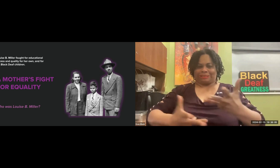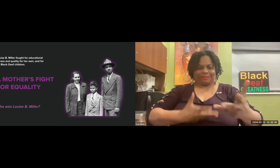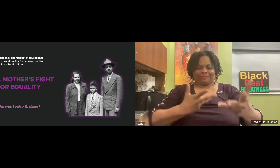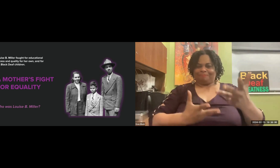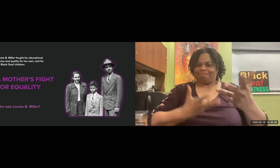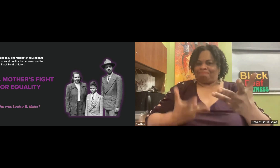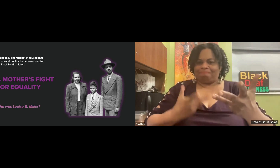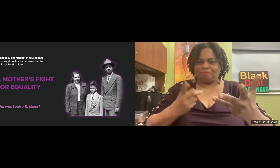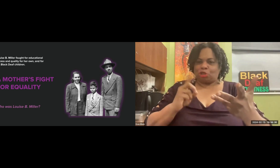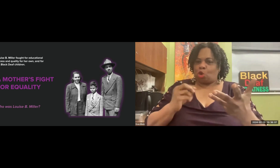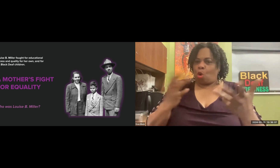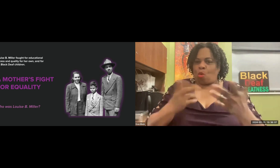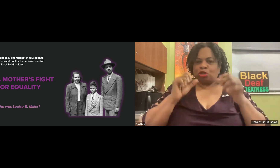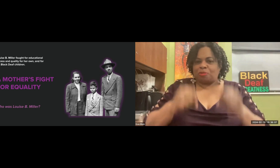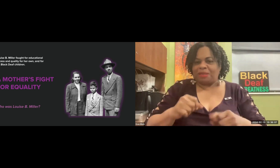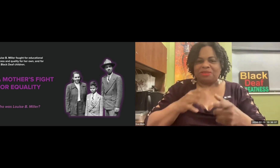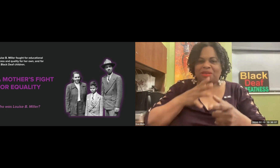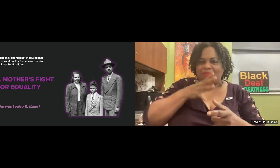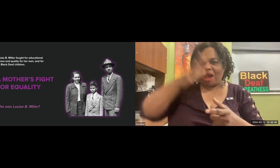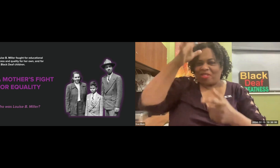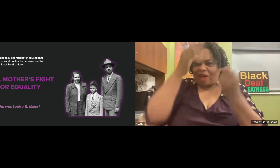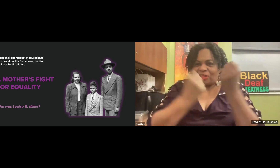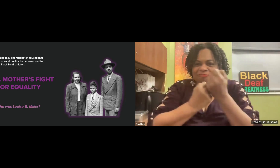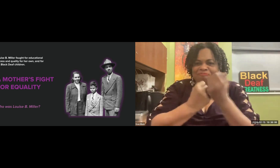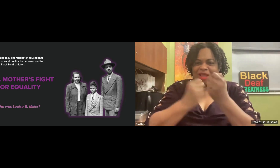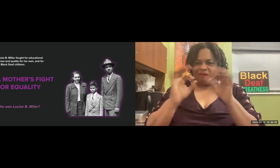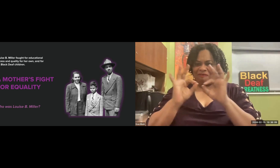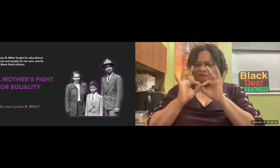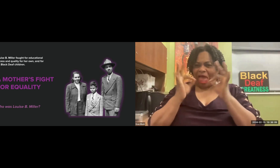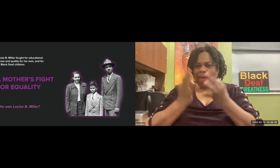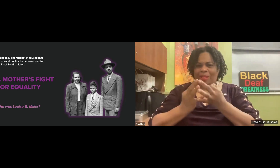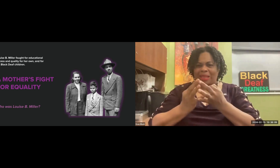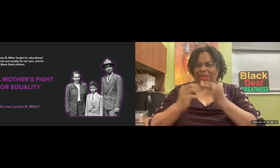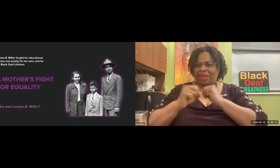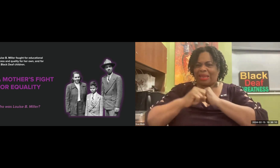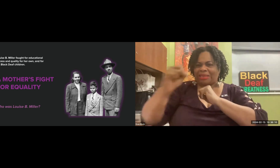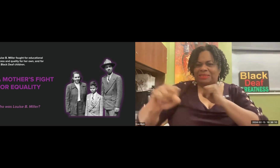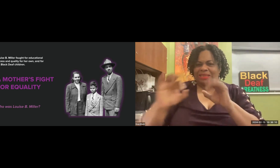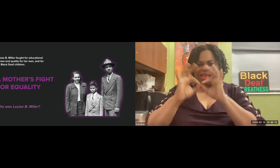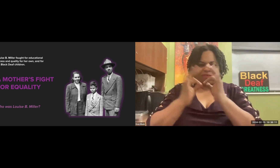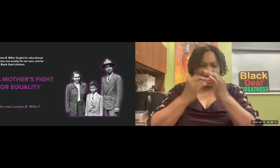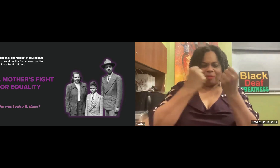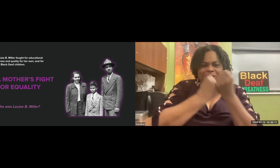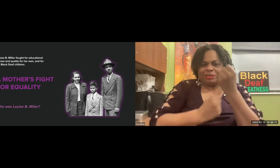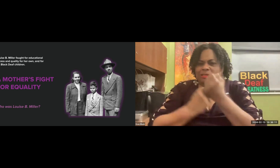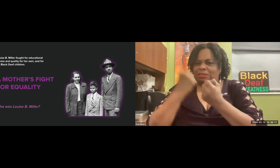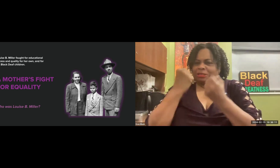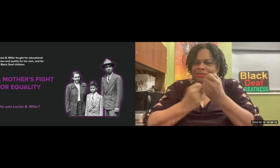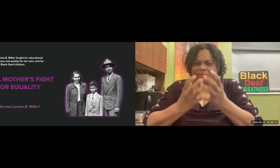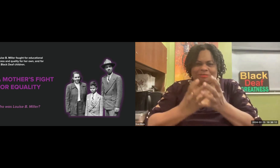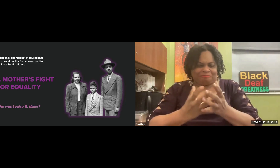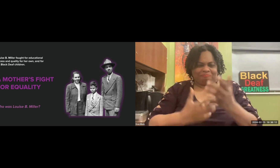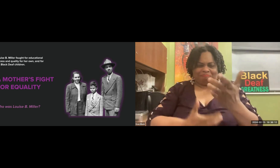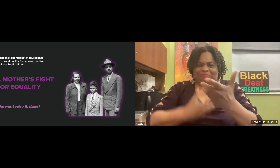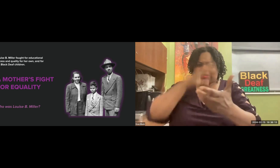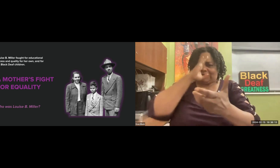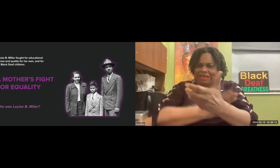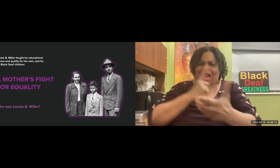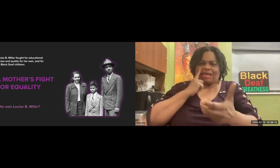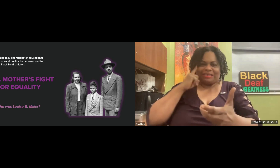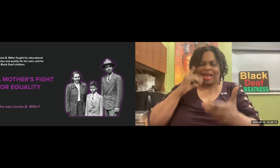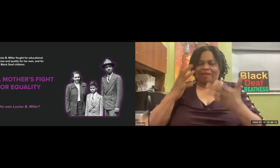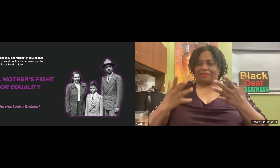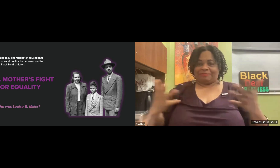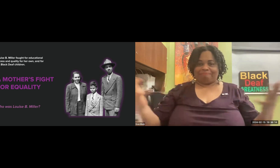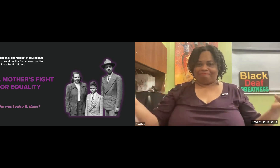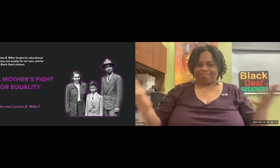And she was a Howard University student. So she was thinking about, as a mother and father, parents, how to support